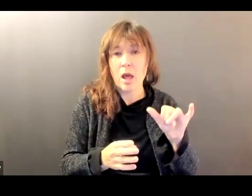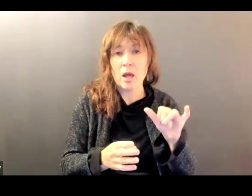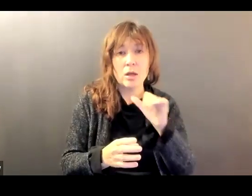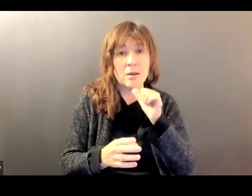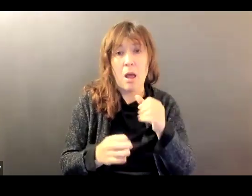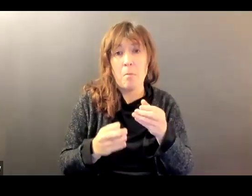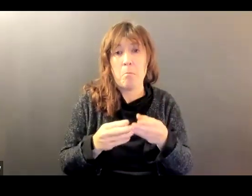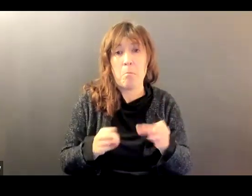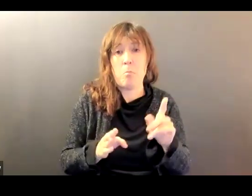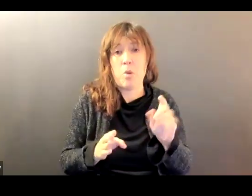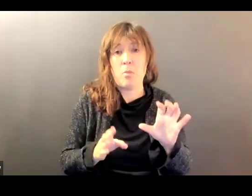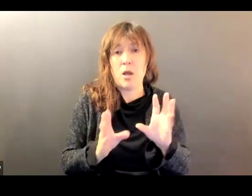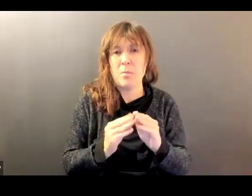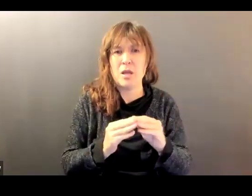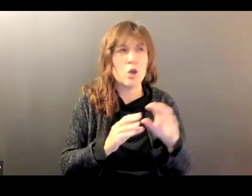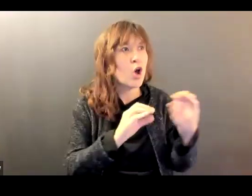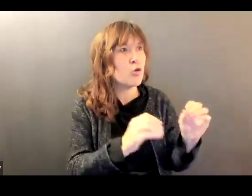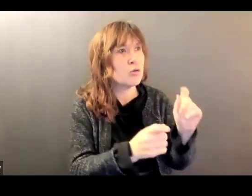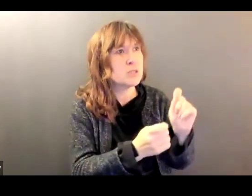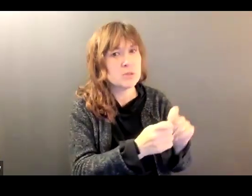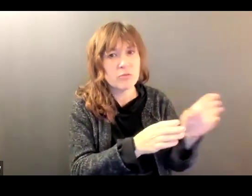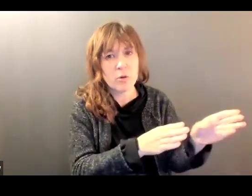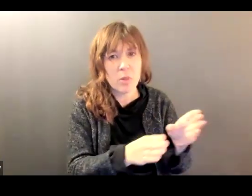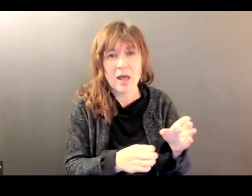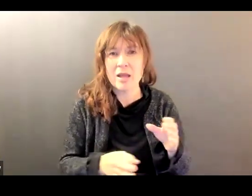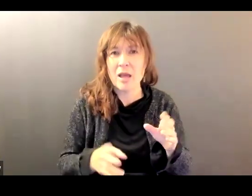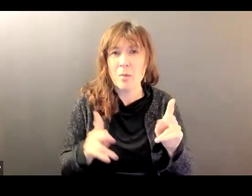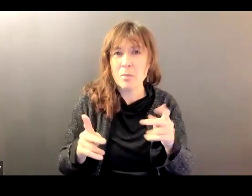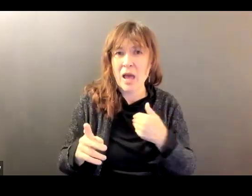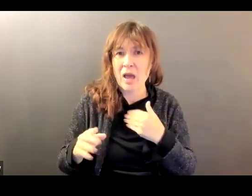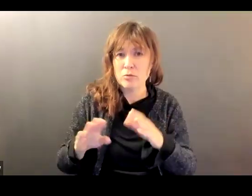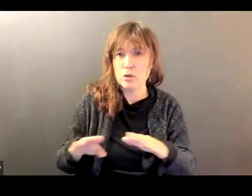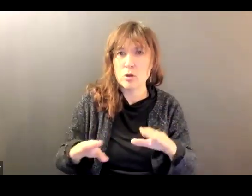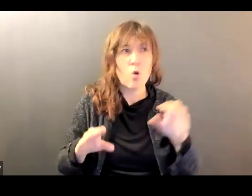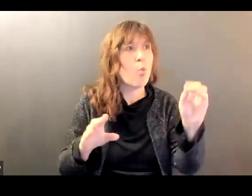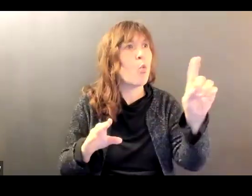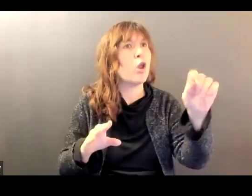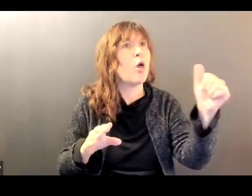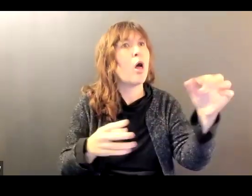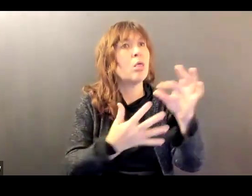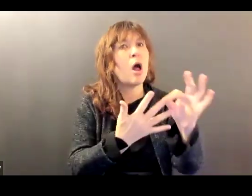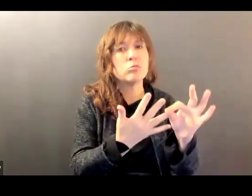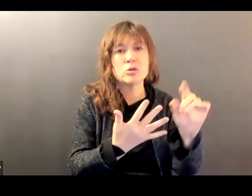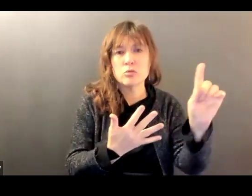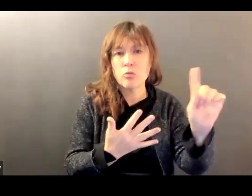no specific plans. There are people who have children that they have no other options, and the district couldn't even come up with